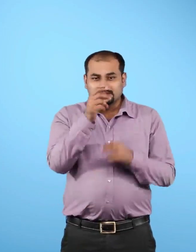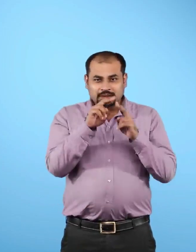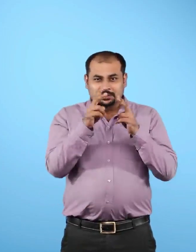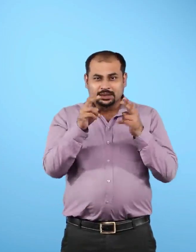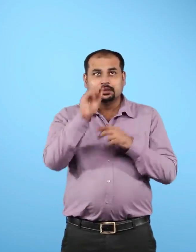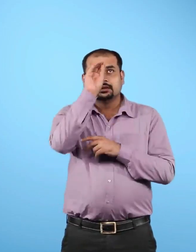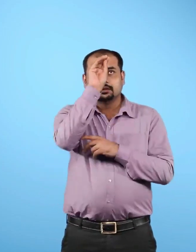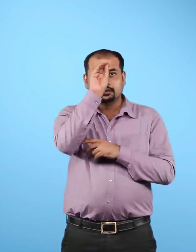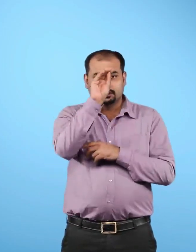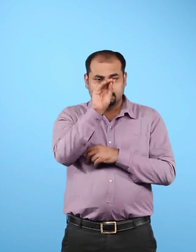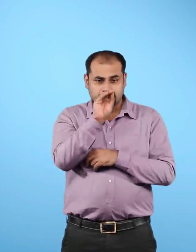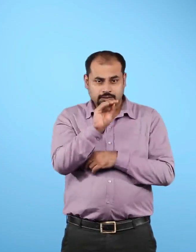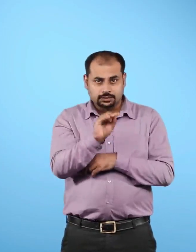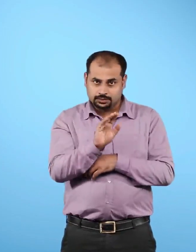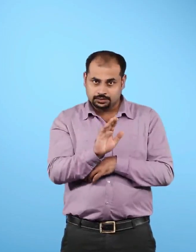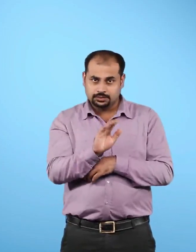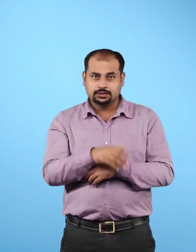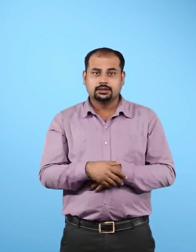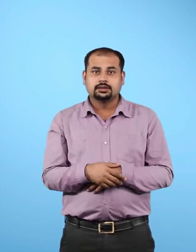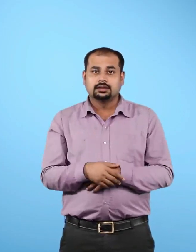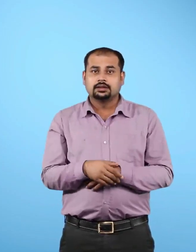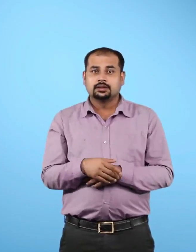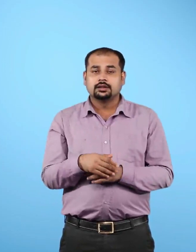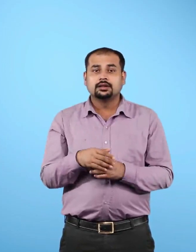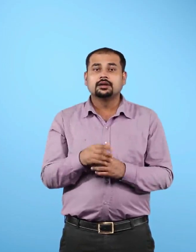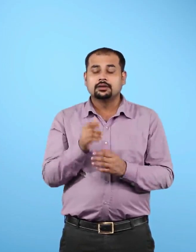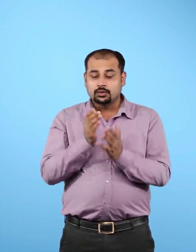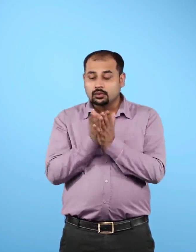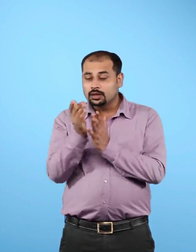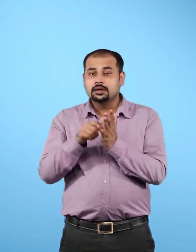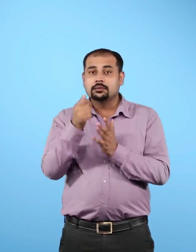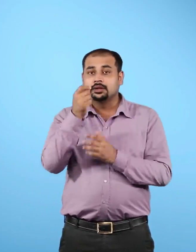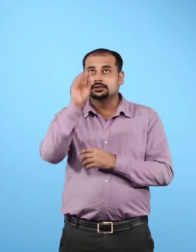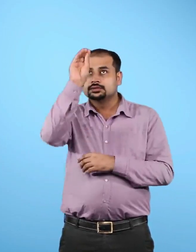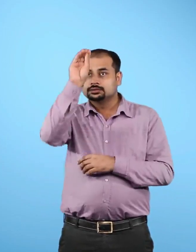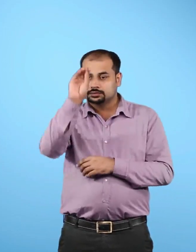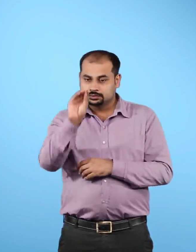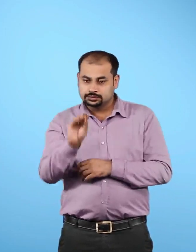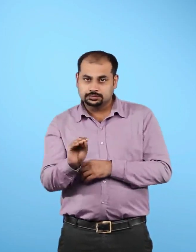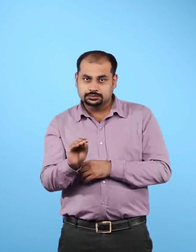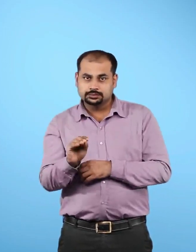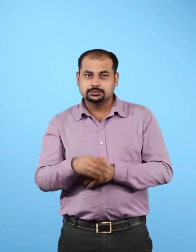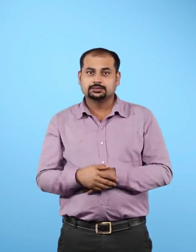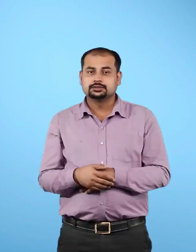Different amounts of money is written on all the different boxes.